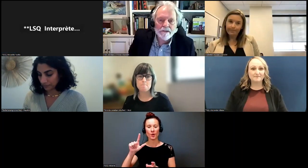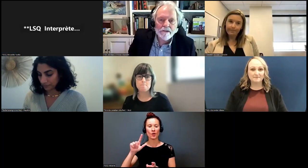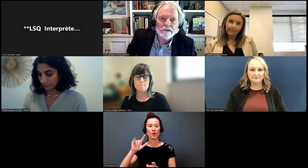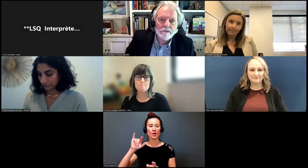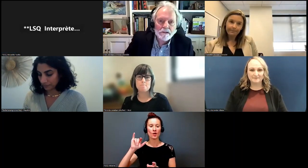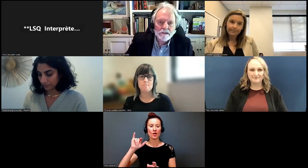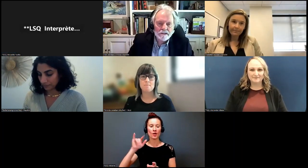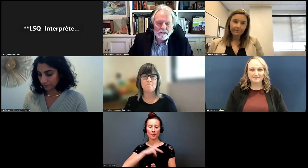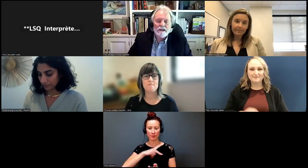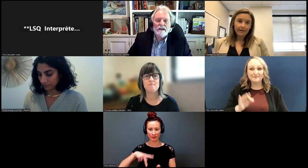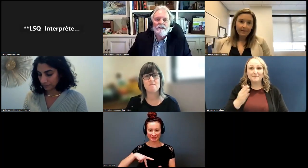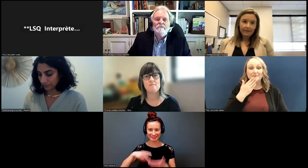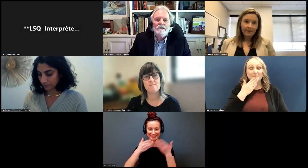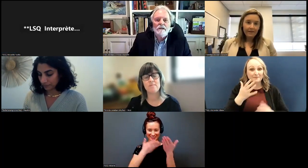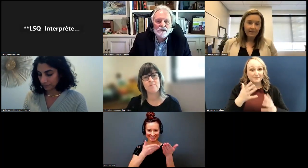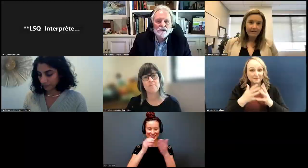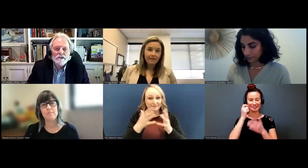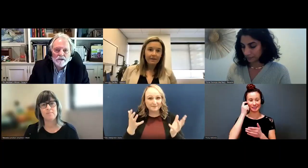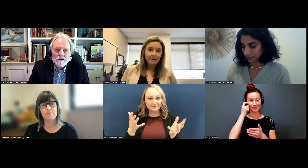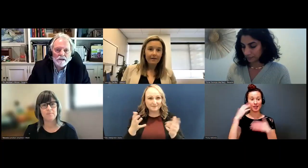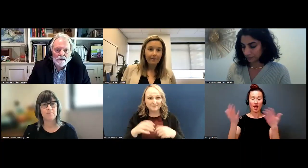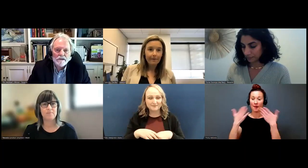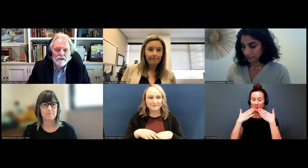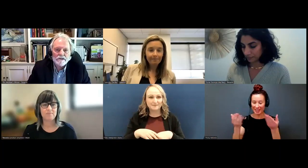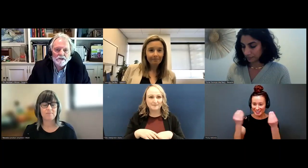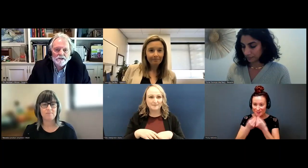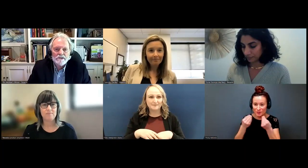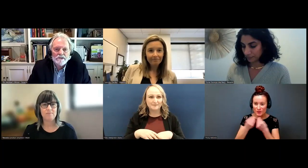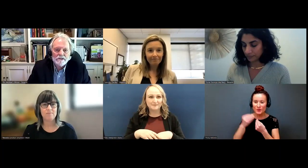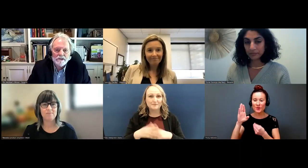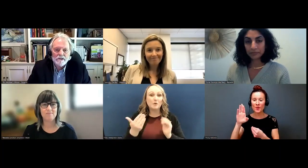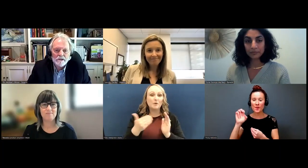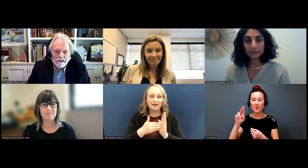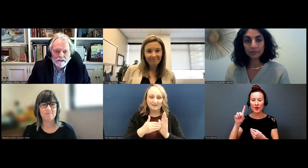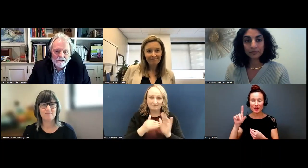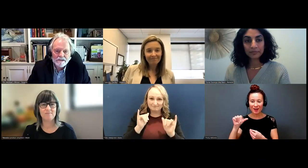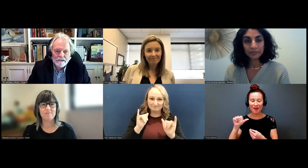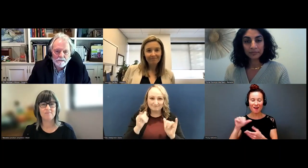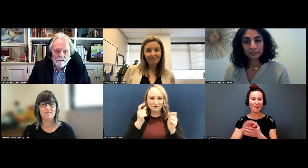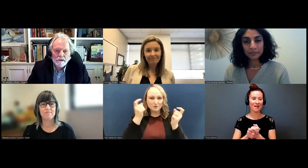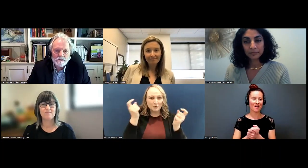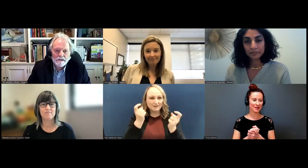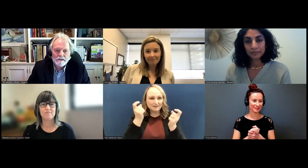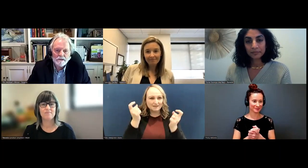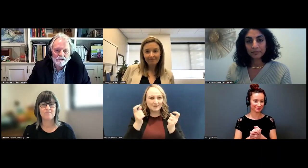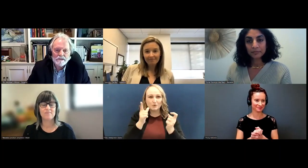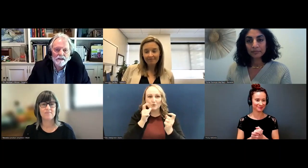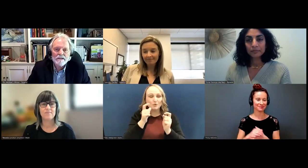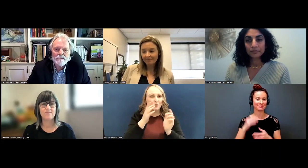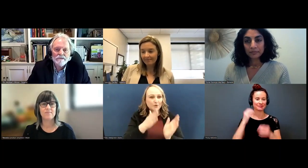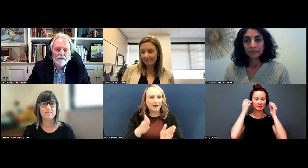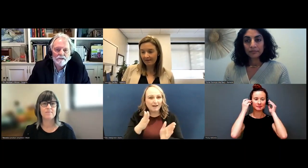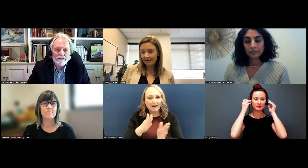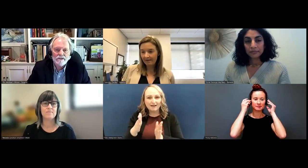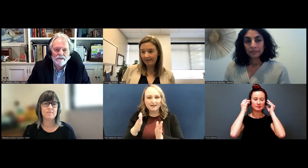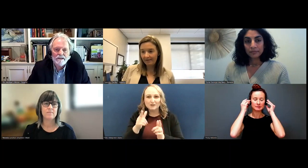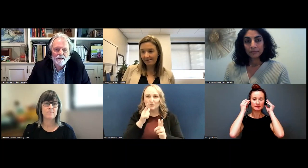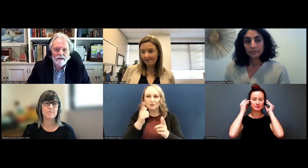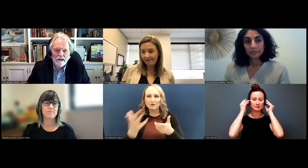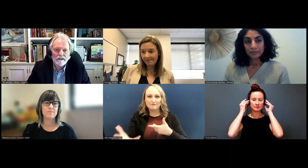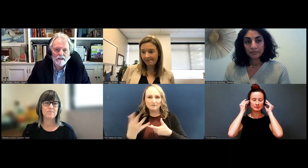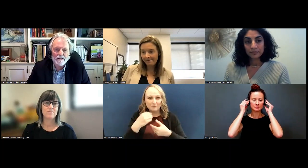you very much, Brenda. And let me too echo my congratulations to the organizers and the participants today.